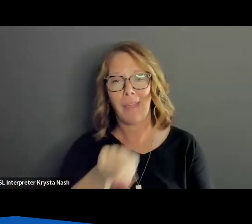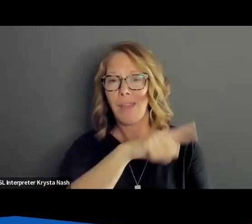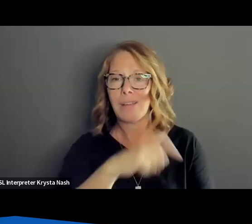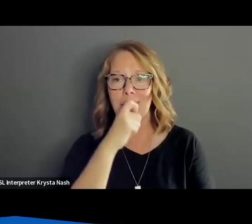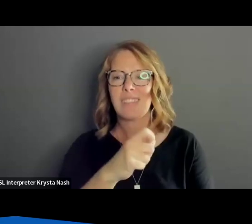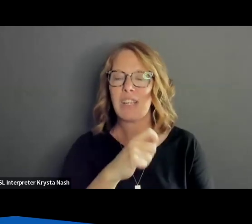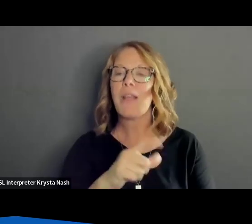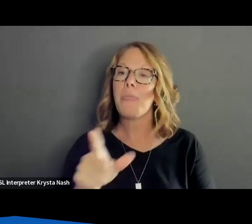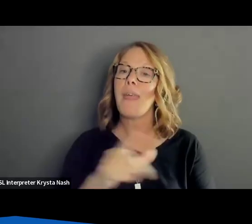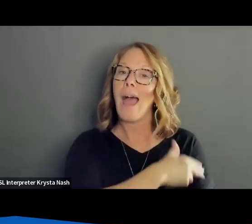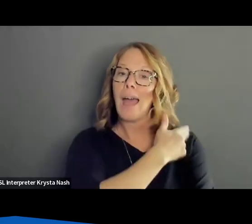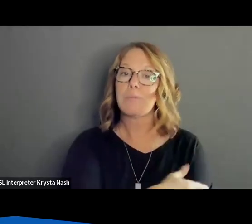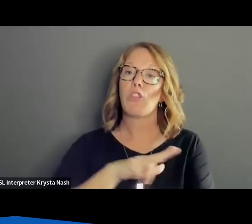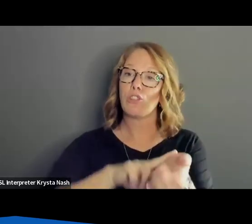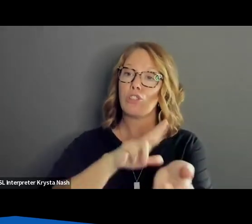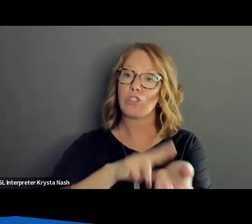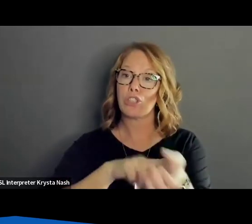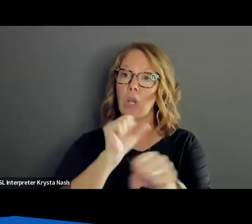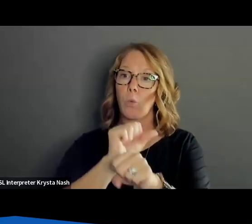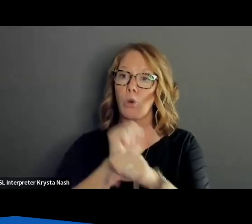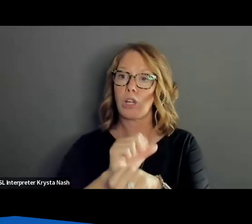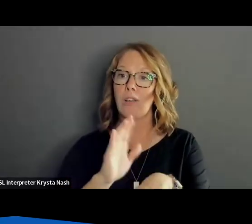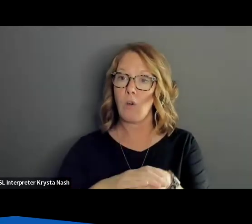hospital, the nurses are working on